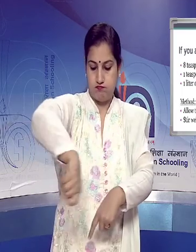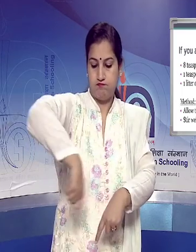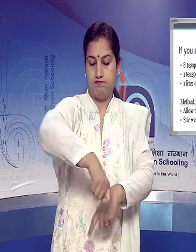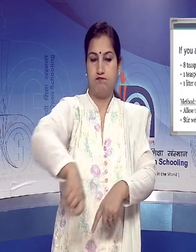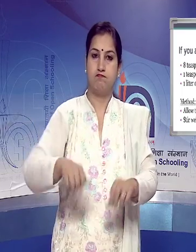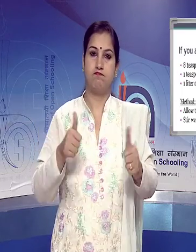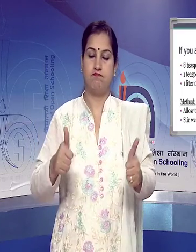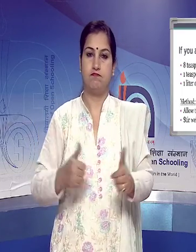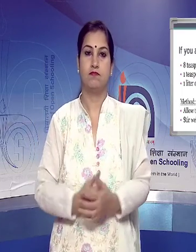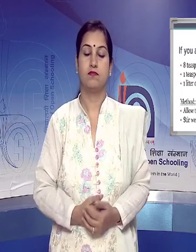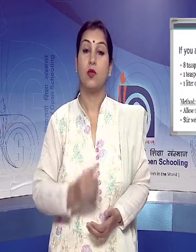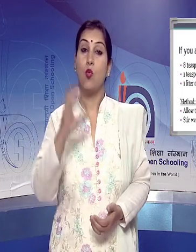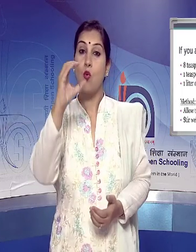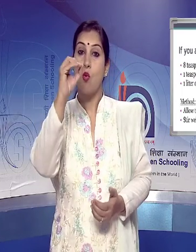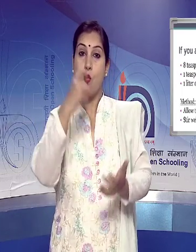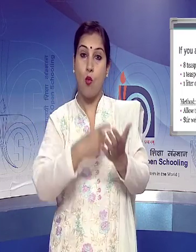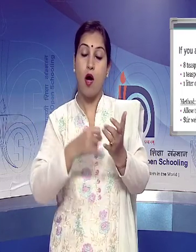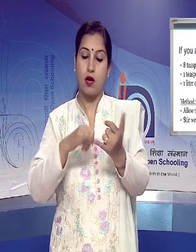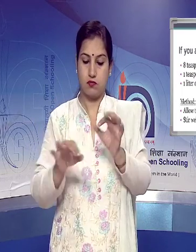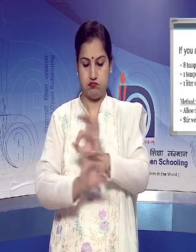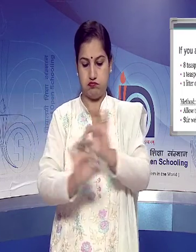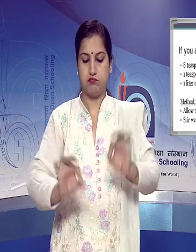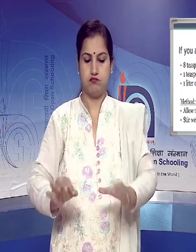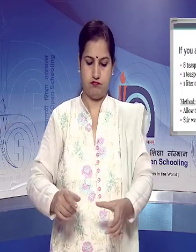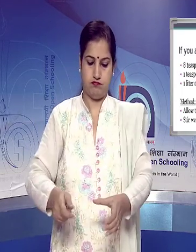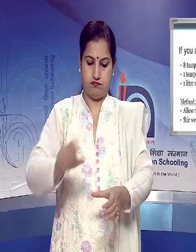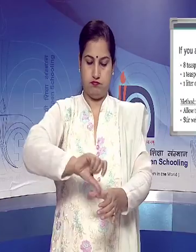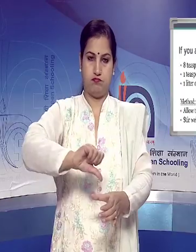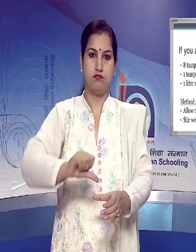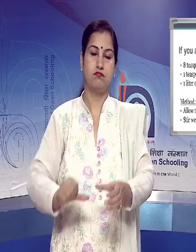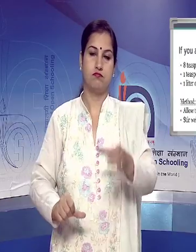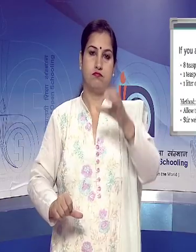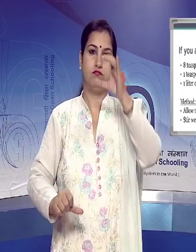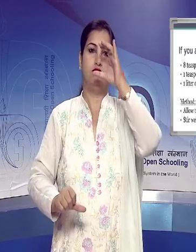Your ORS drink is ready for the patient.